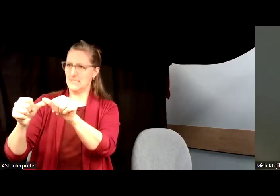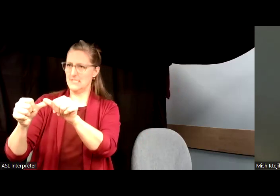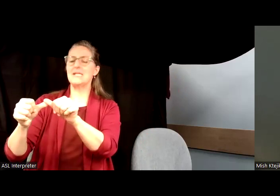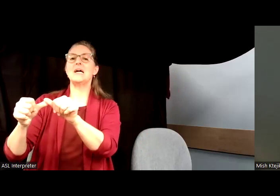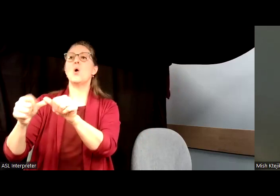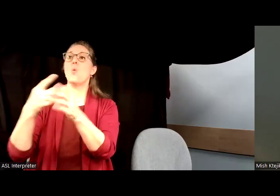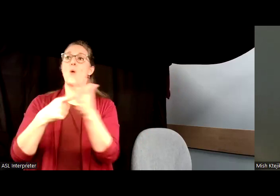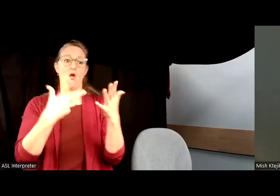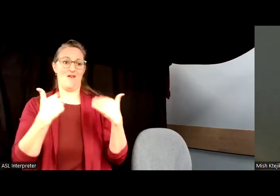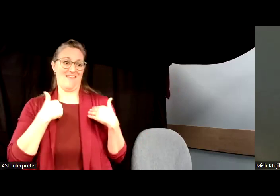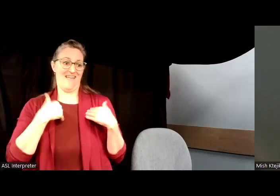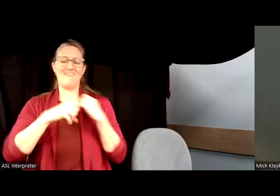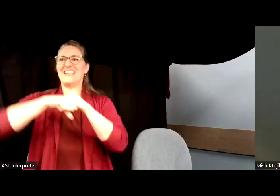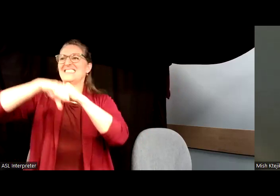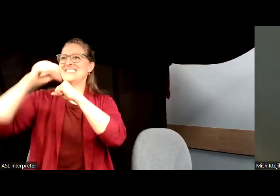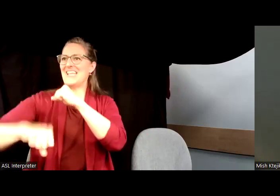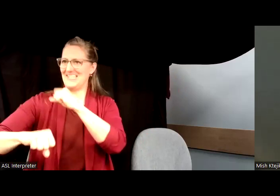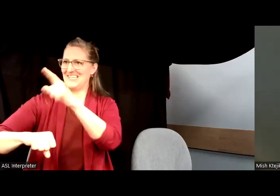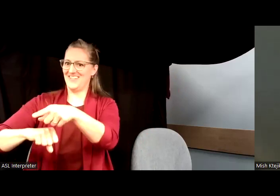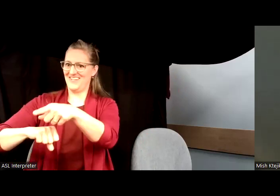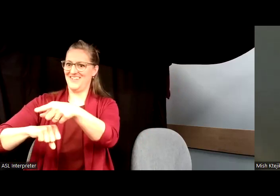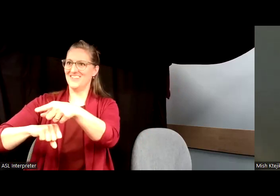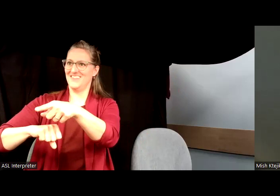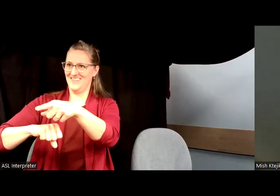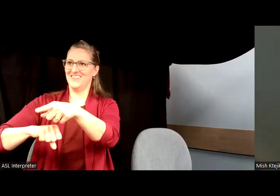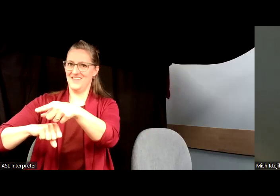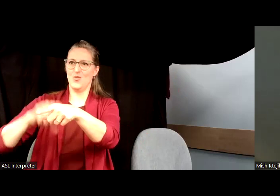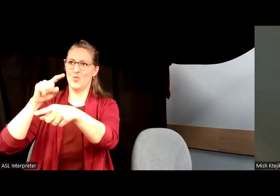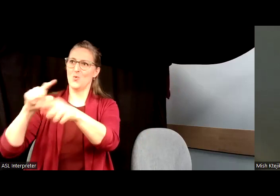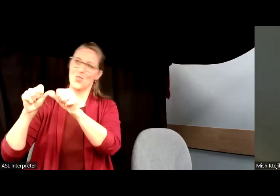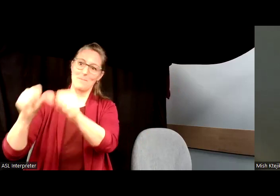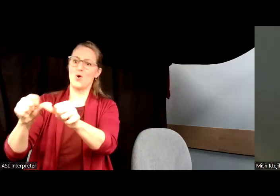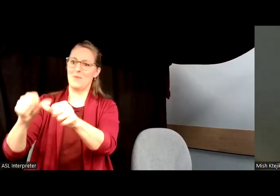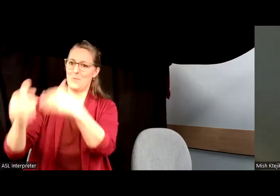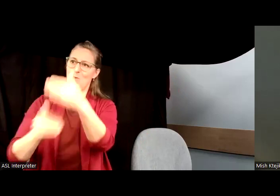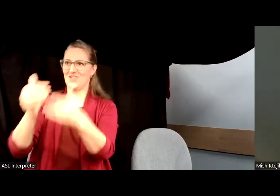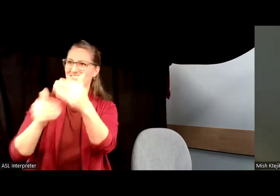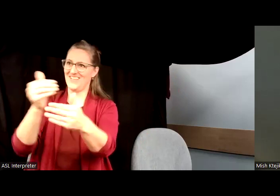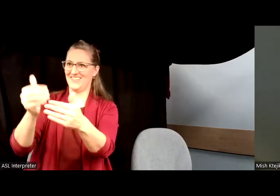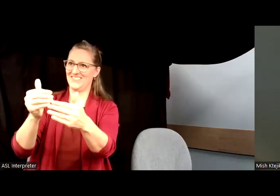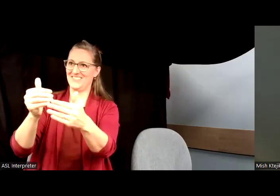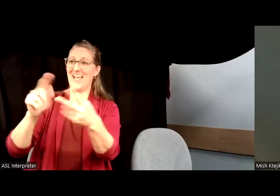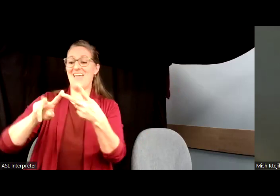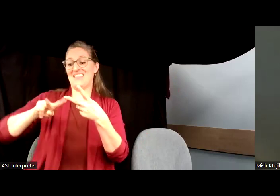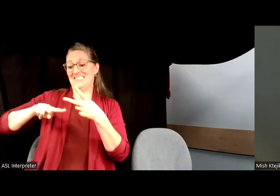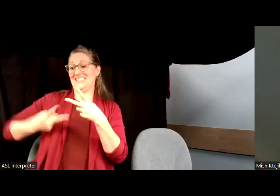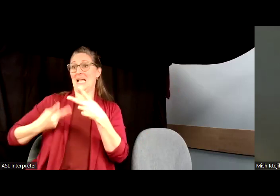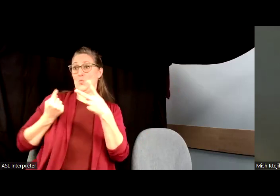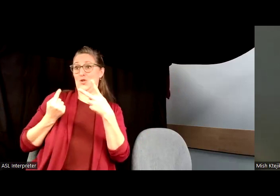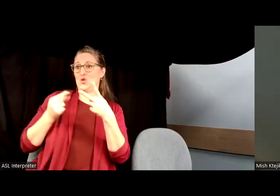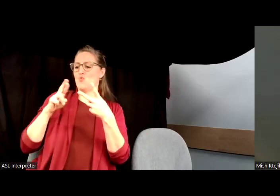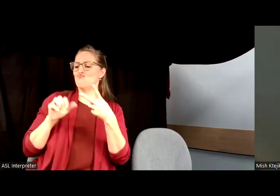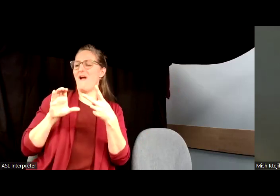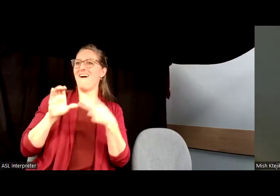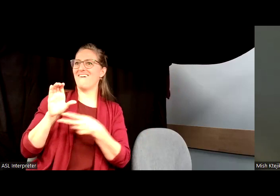in place through the permanent rule process. And then you have that second track going through the rack so